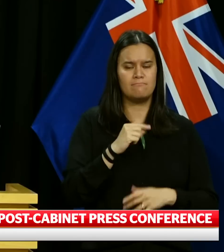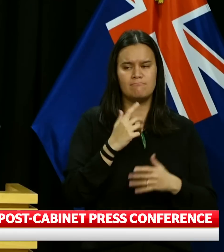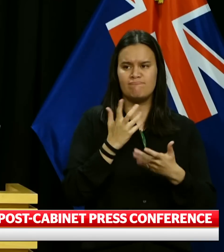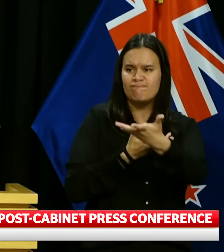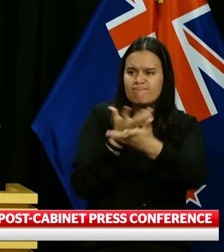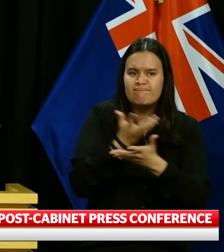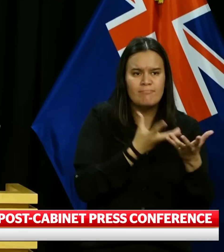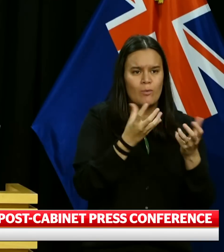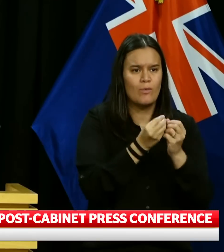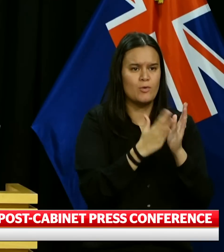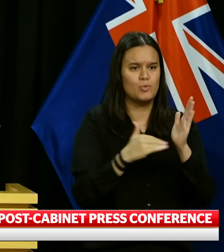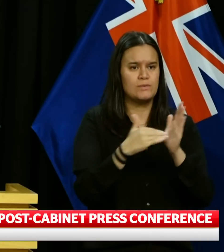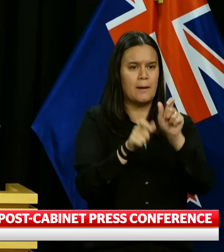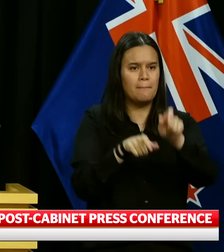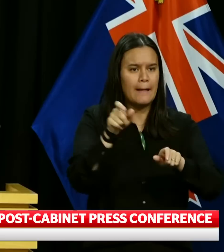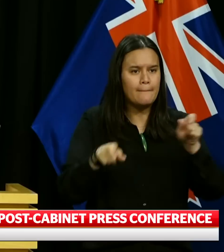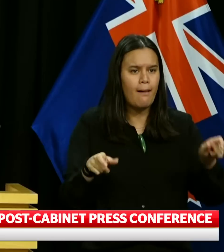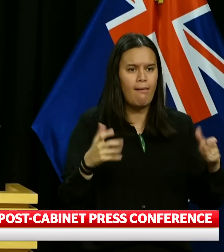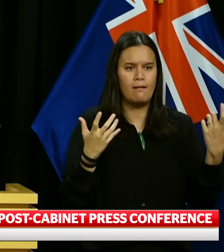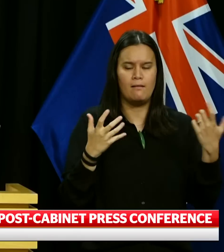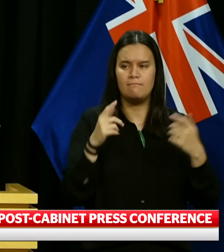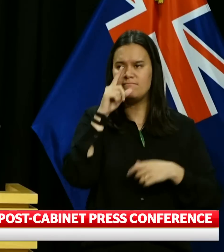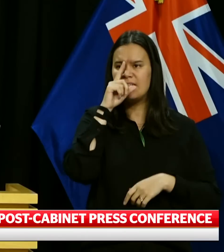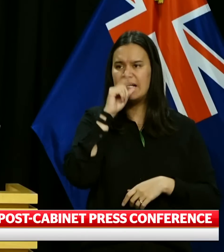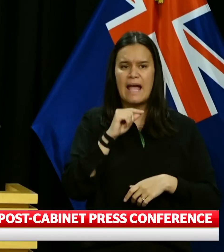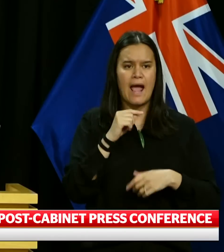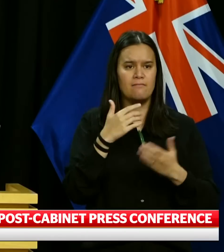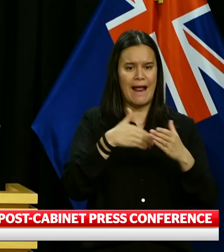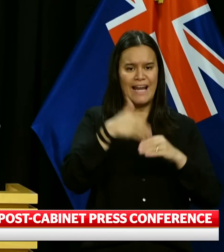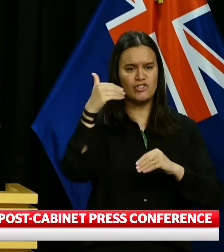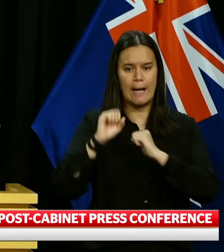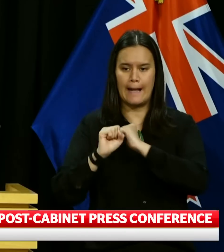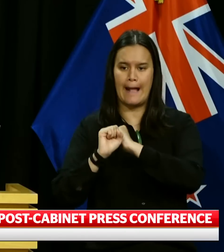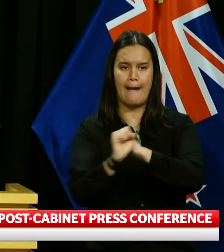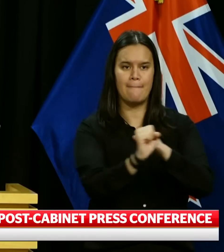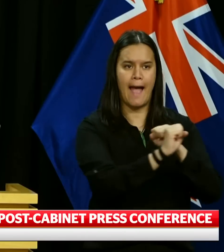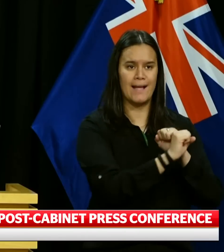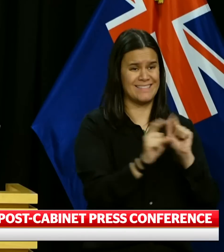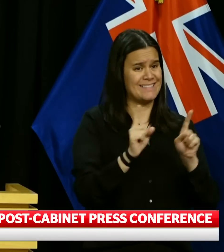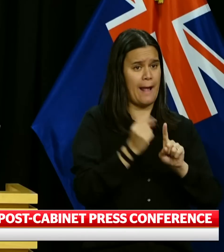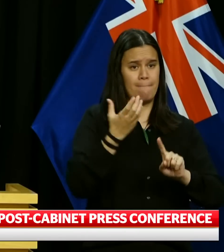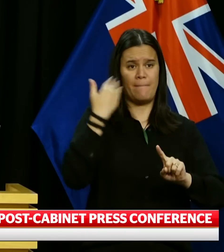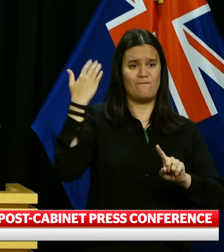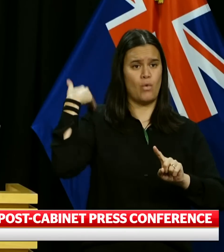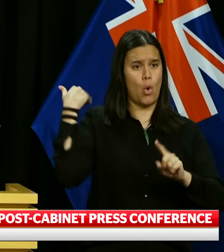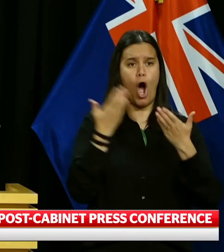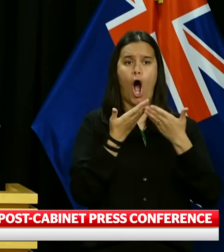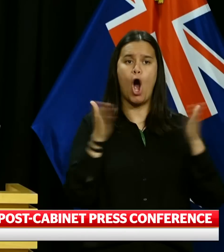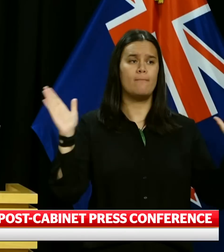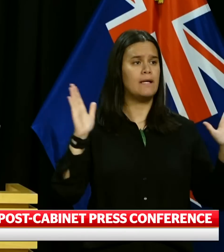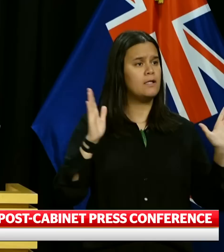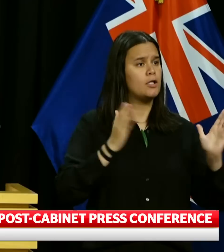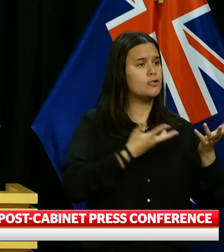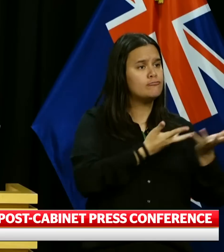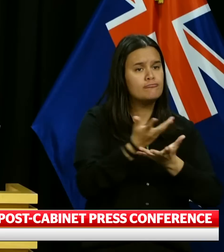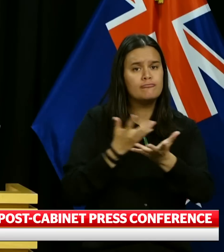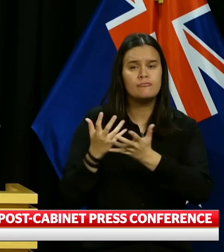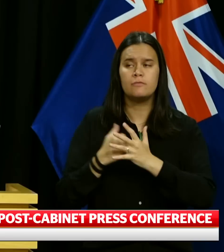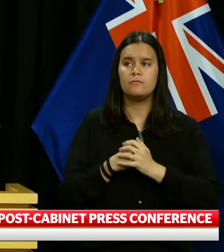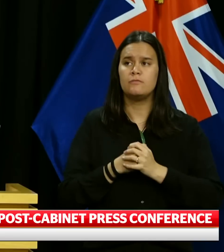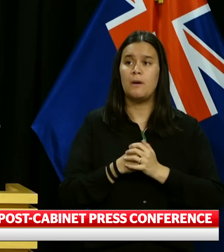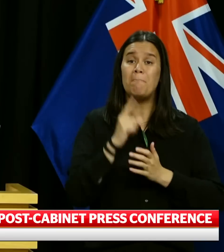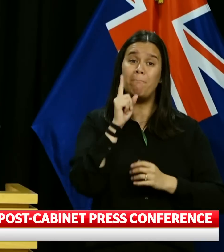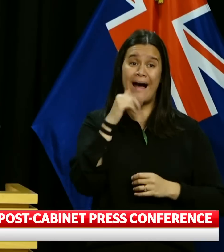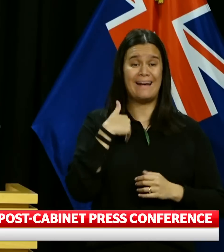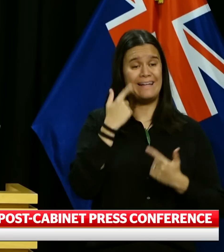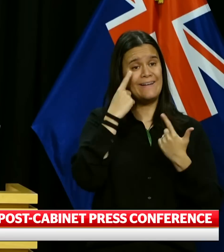New Zealanders, where campaigns can be conducted in the open way that we have in the past. Obviously, we need to be